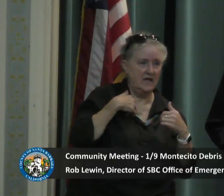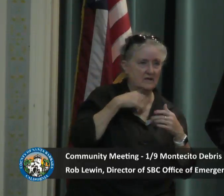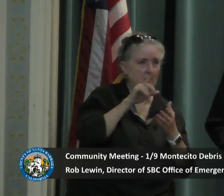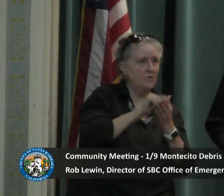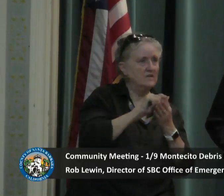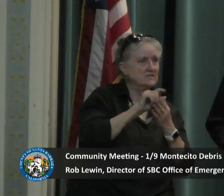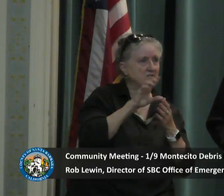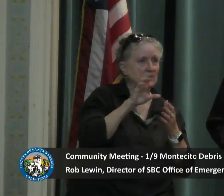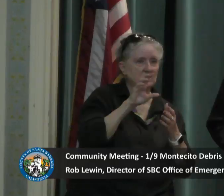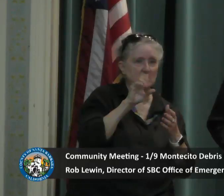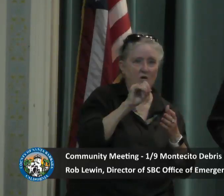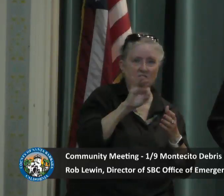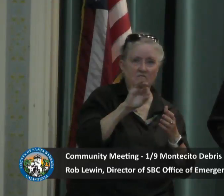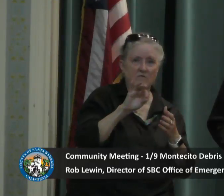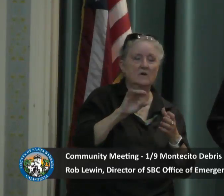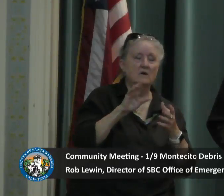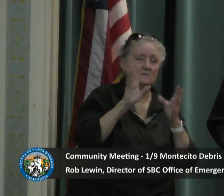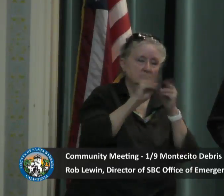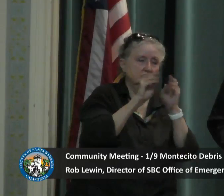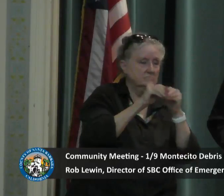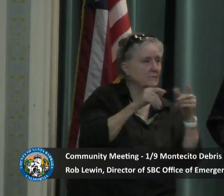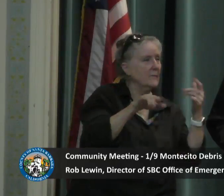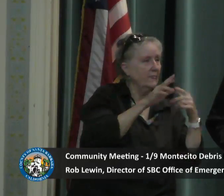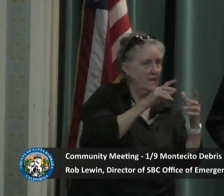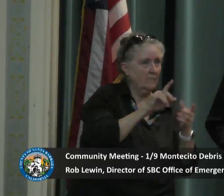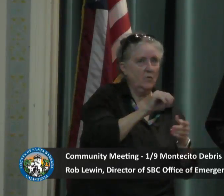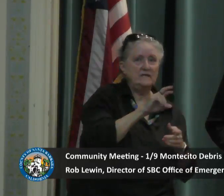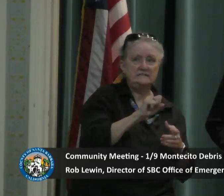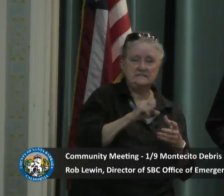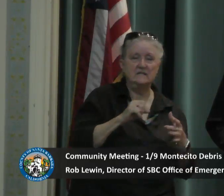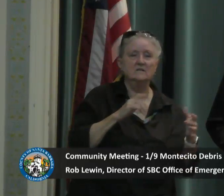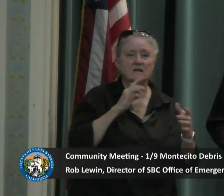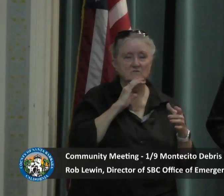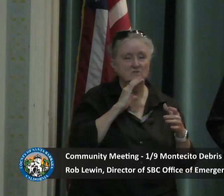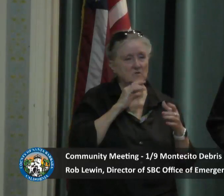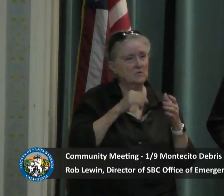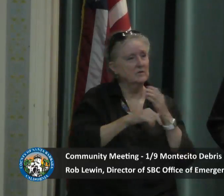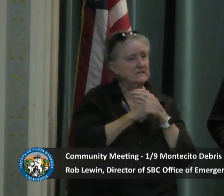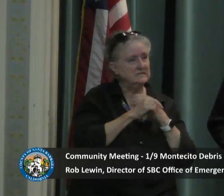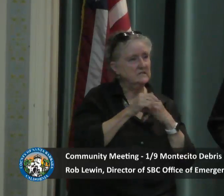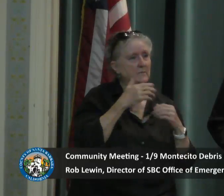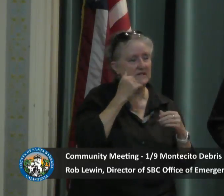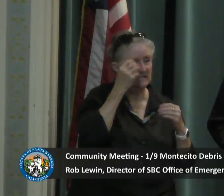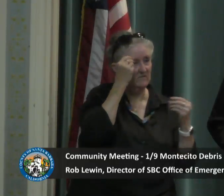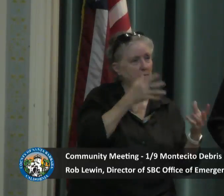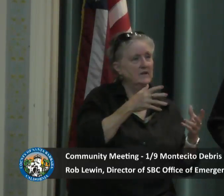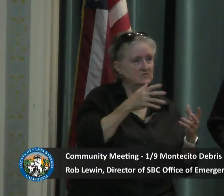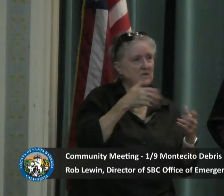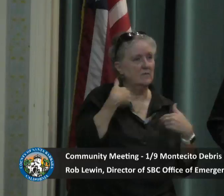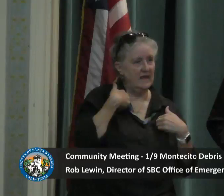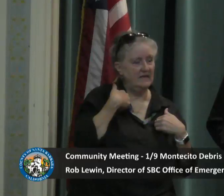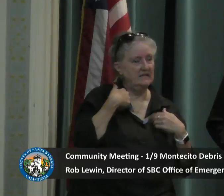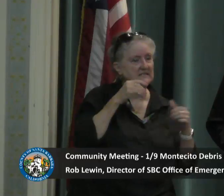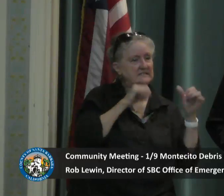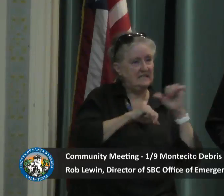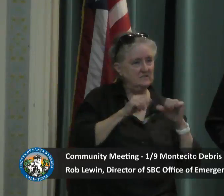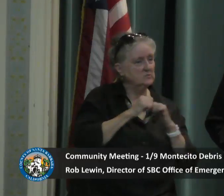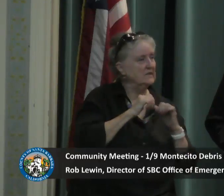the areas of risk and we talked about it. It was the best information we had, and we had our scientists with